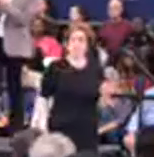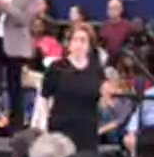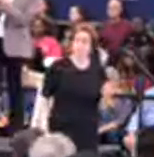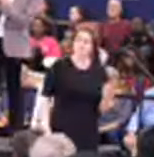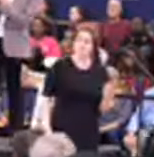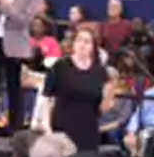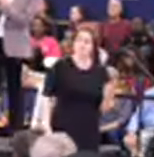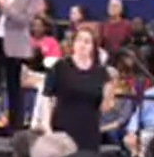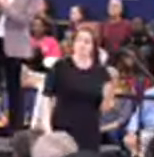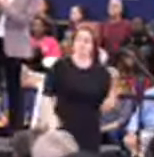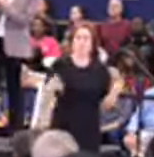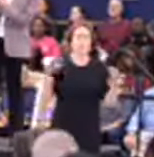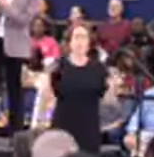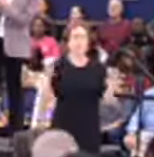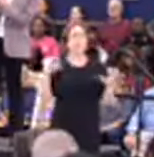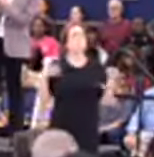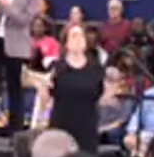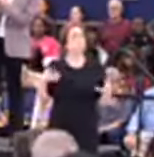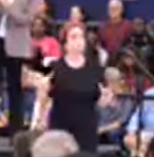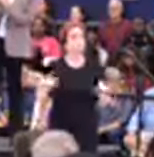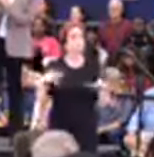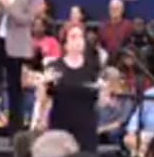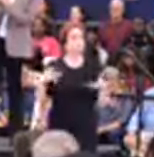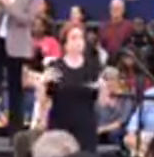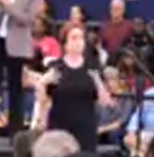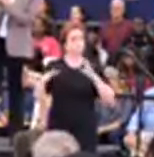And after a conversation,